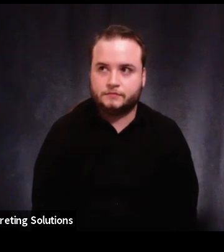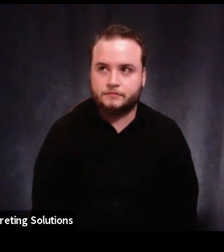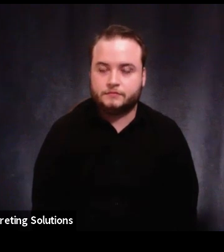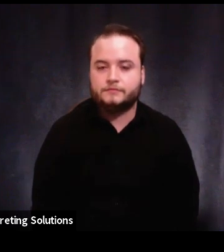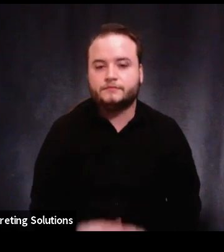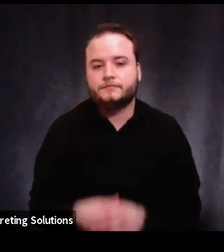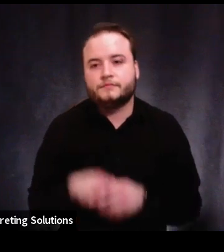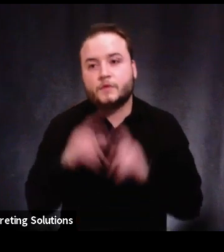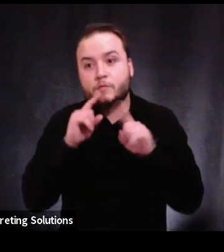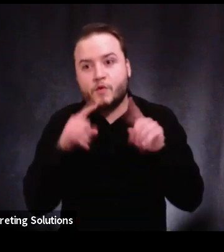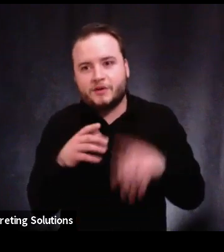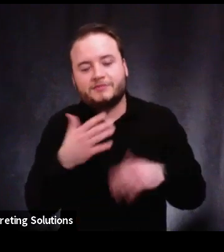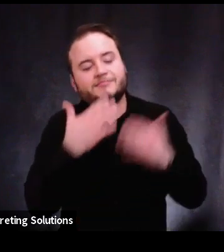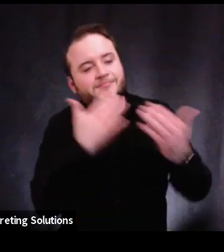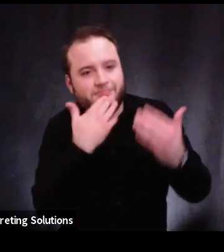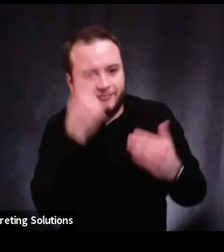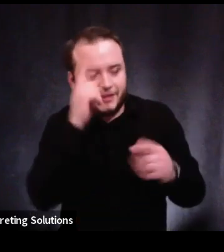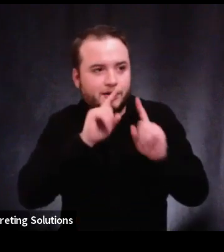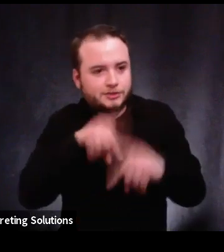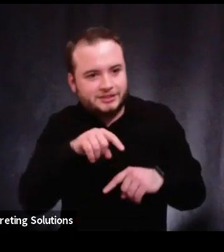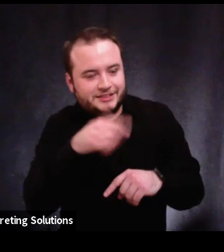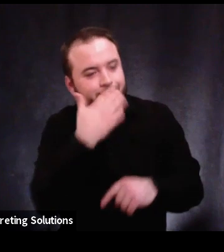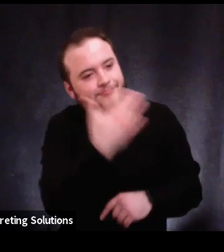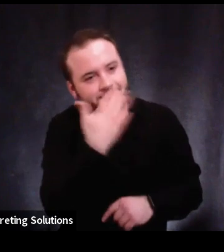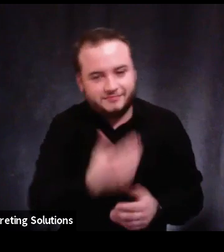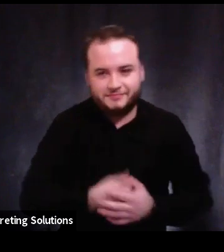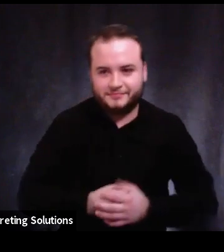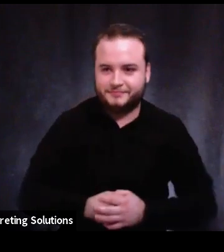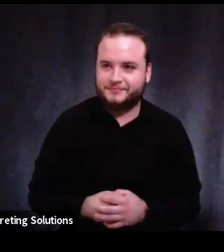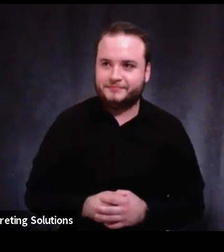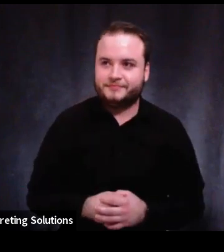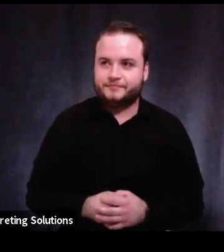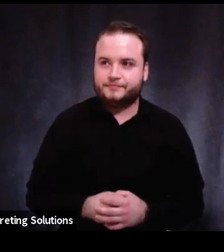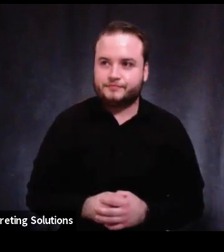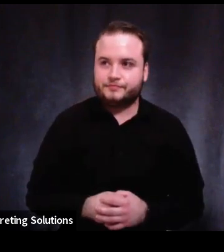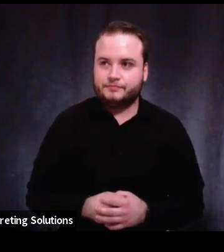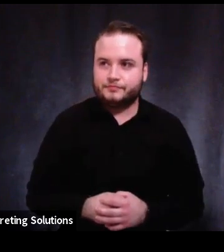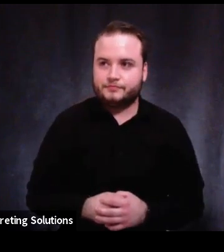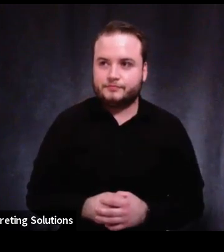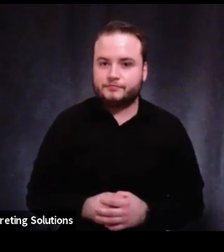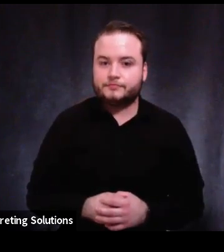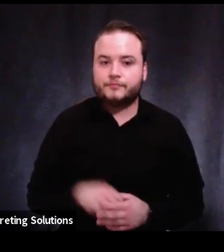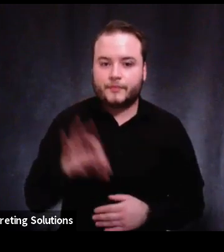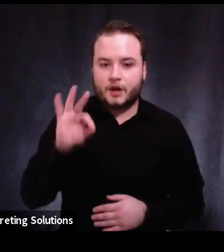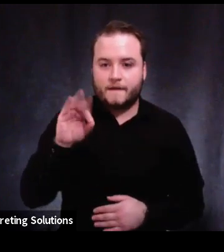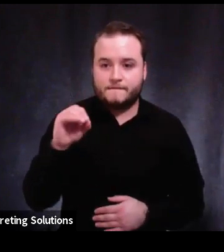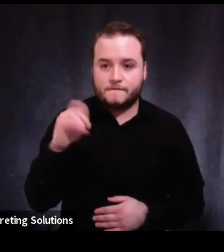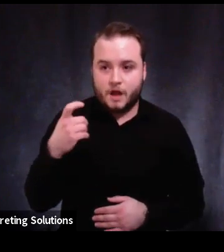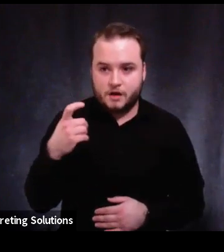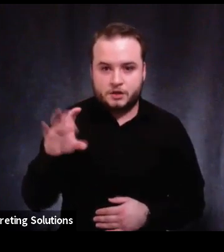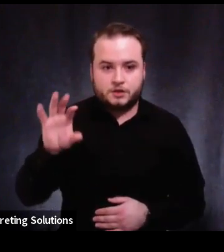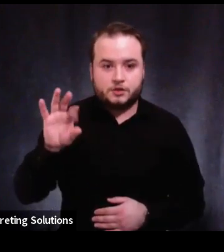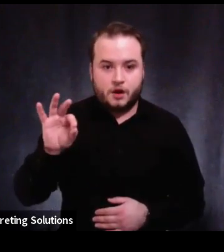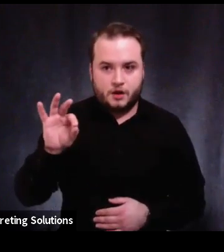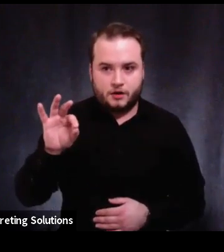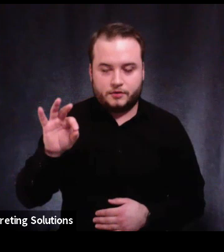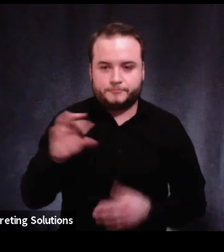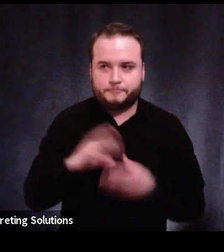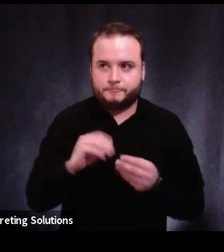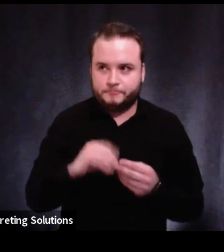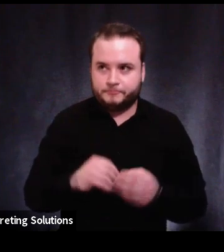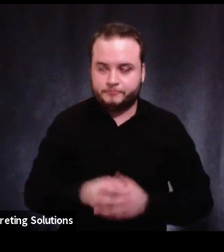Your next question comes from the line of Sayogit from Fox 9. Your line is now open. Hi, everybody. I have a couple of